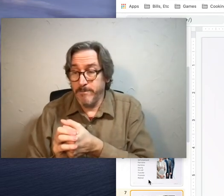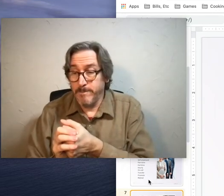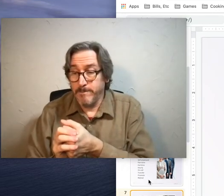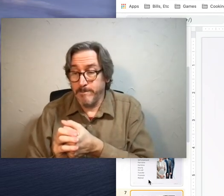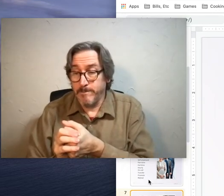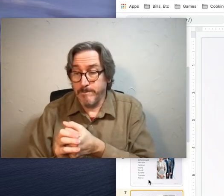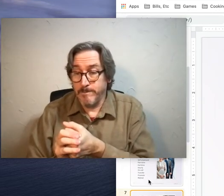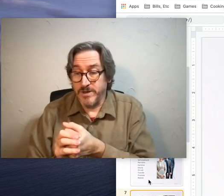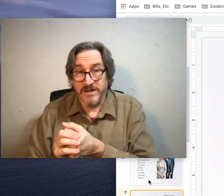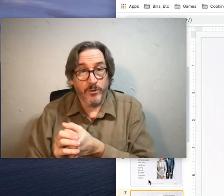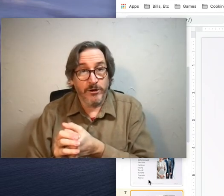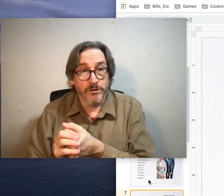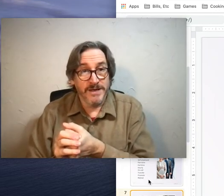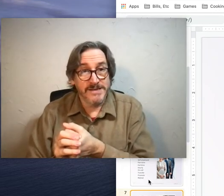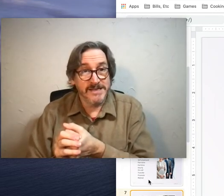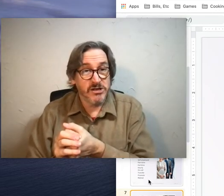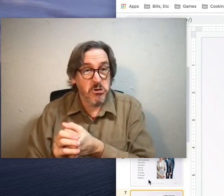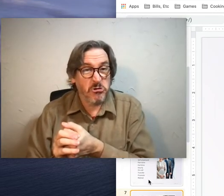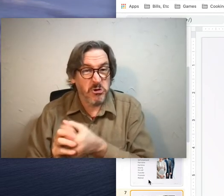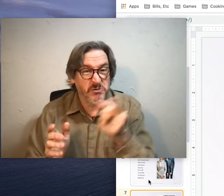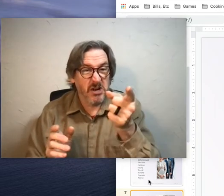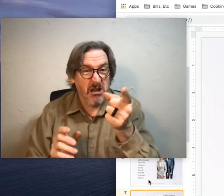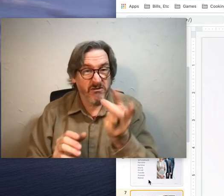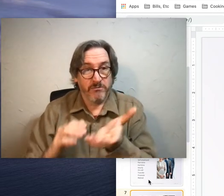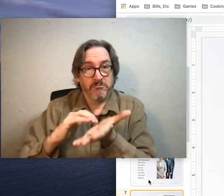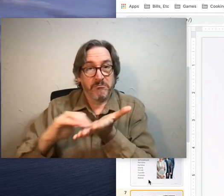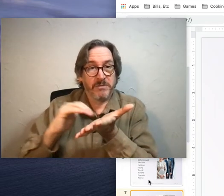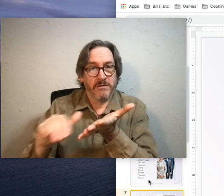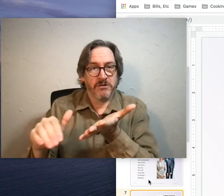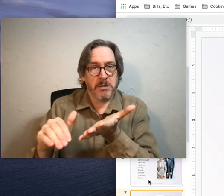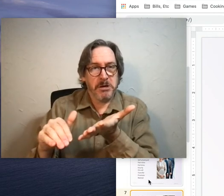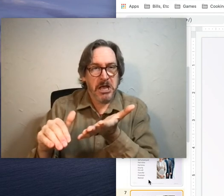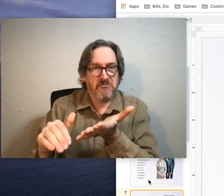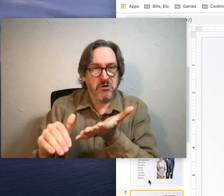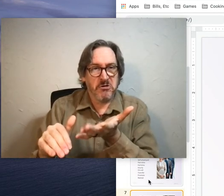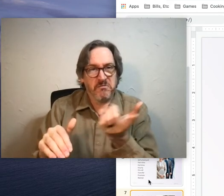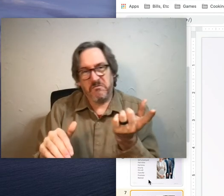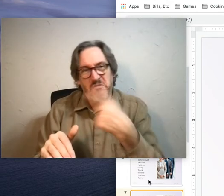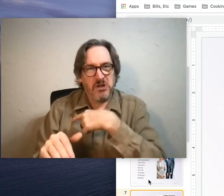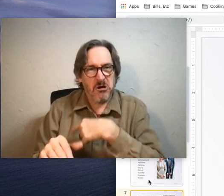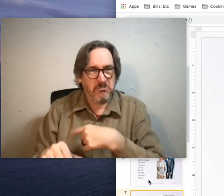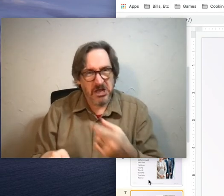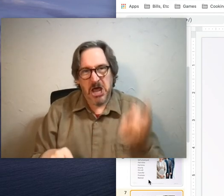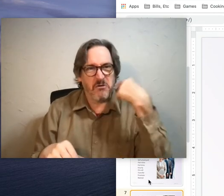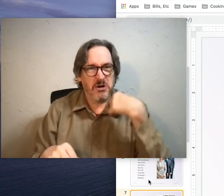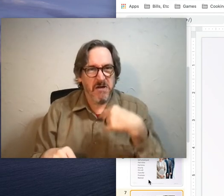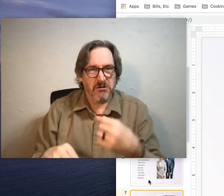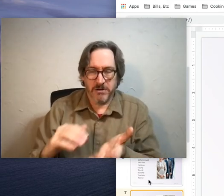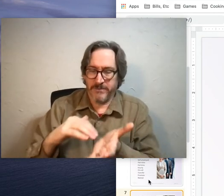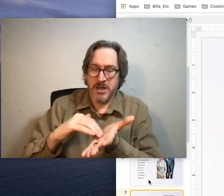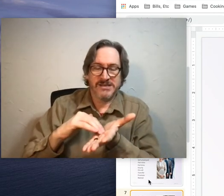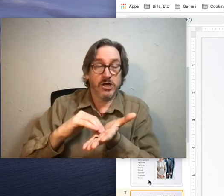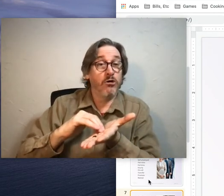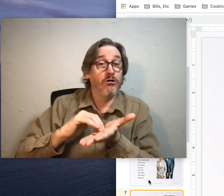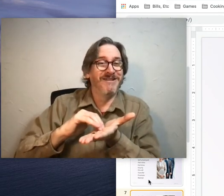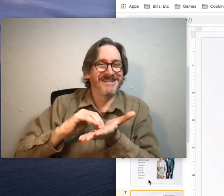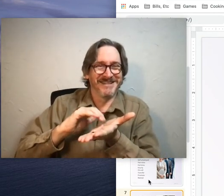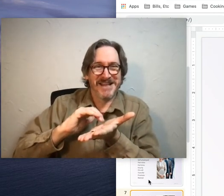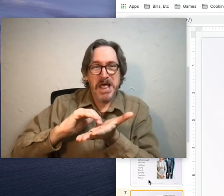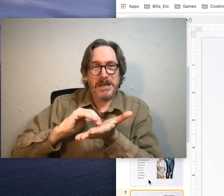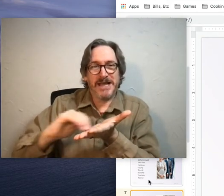The left-winger in me says, there's no excuse for layoffs. The company can't afford you full year. They can't afford you ever, right?